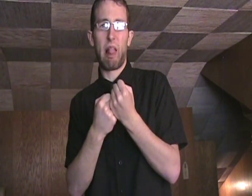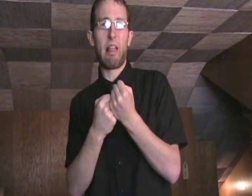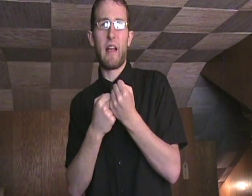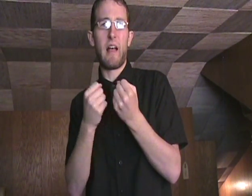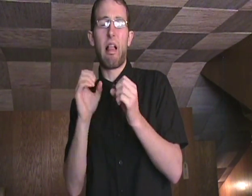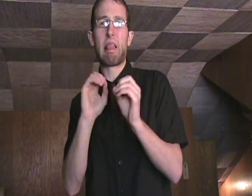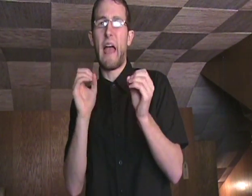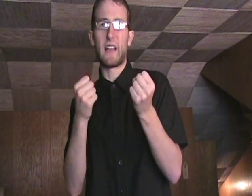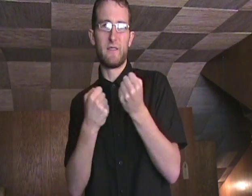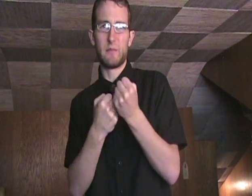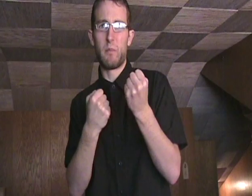graph.